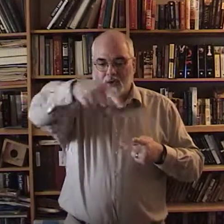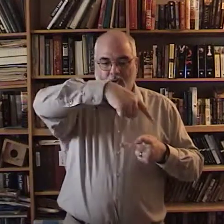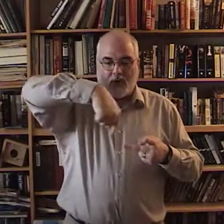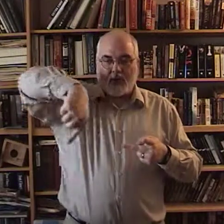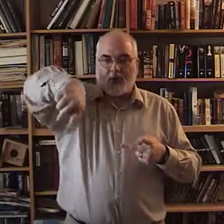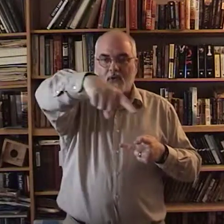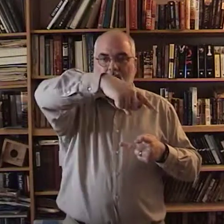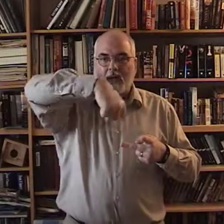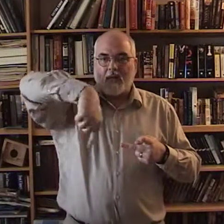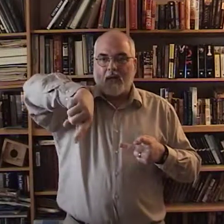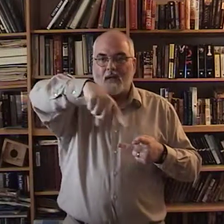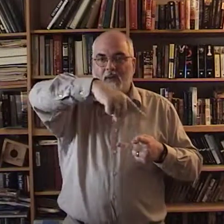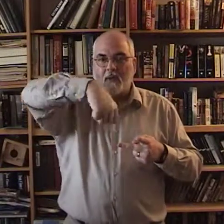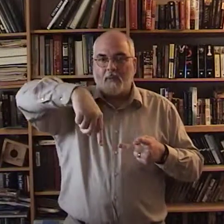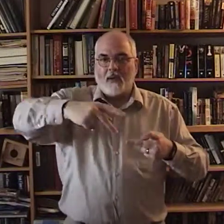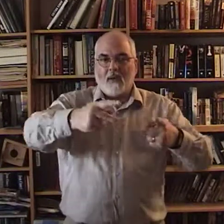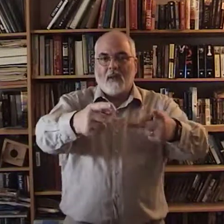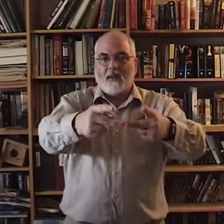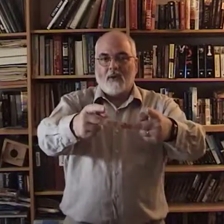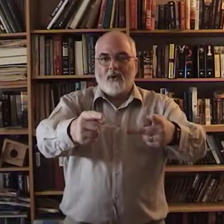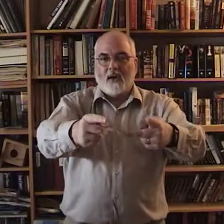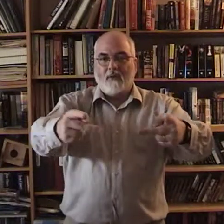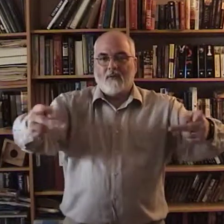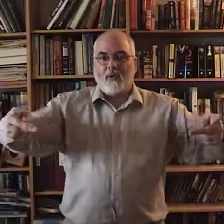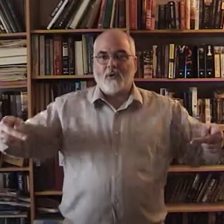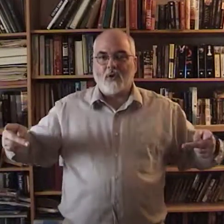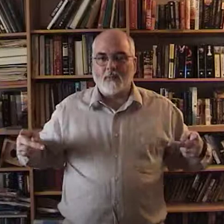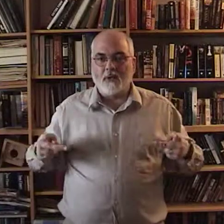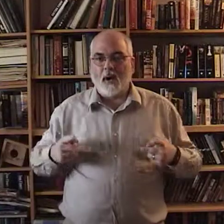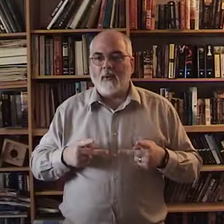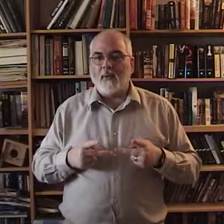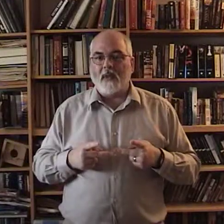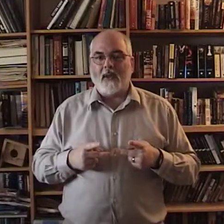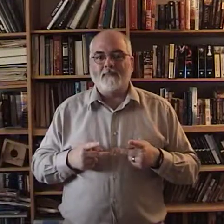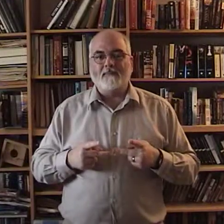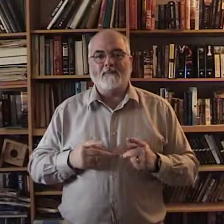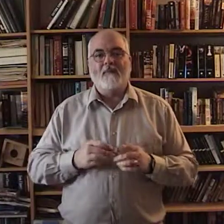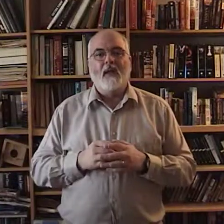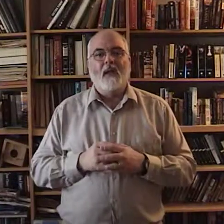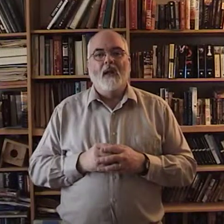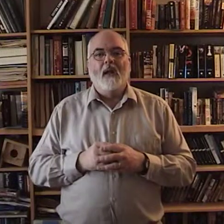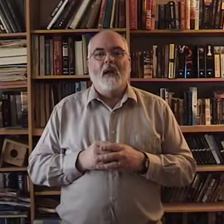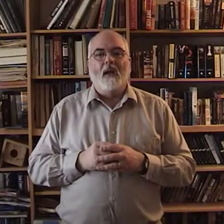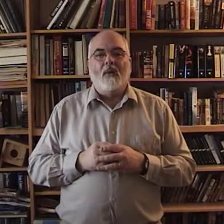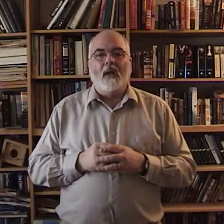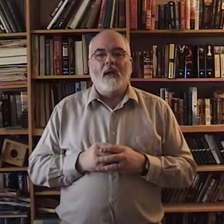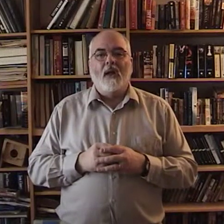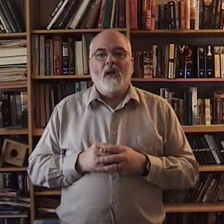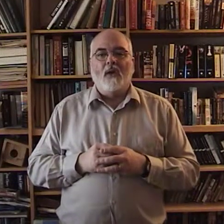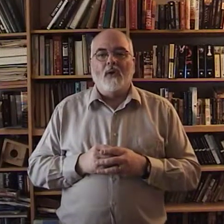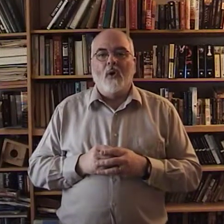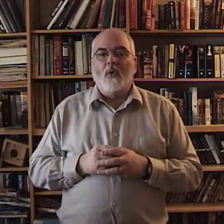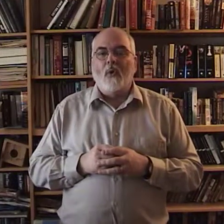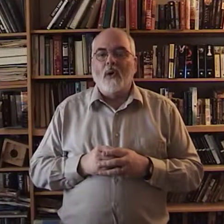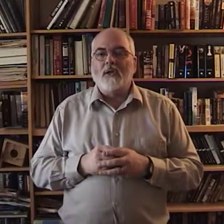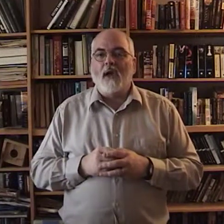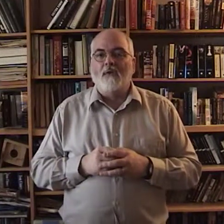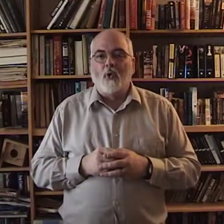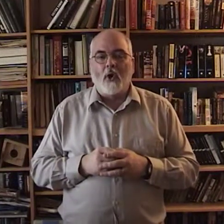there's a circle like right here in the middle that you're kind of circumscribing with that. Okay. No court of